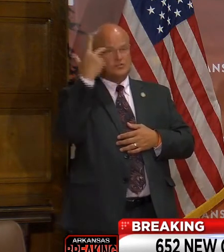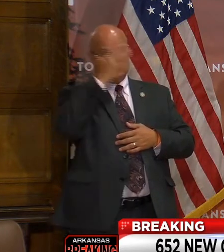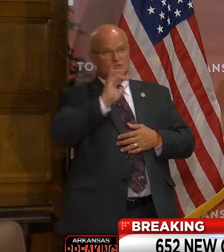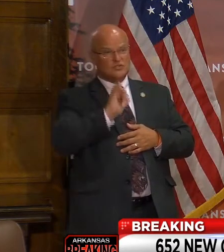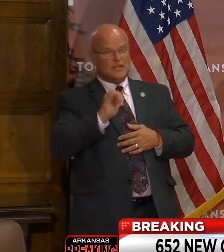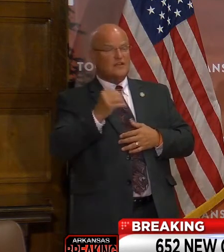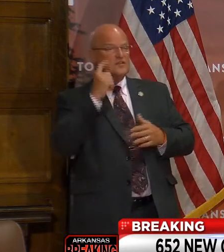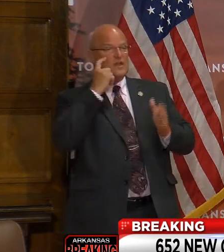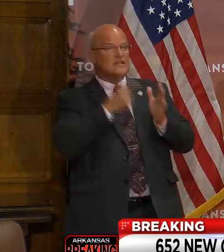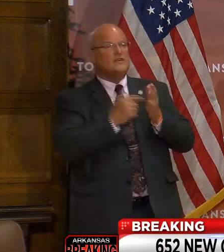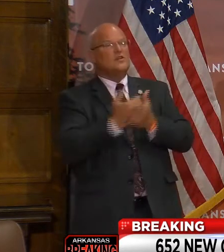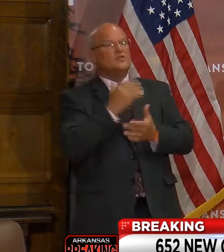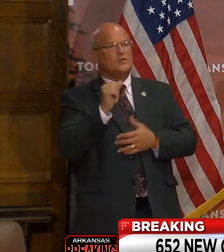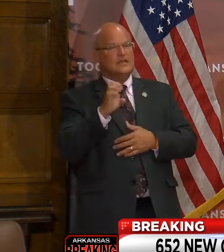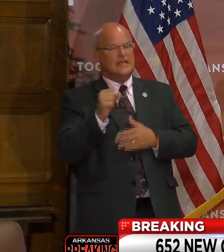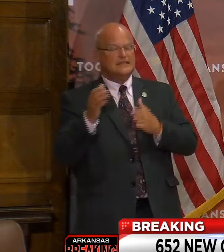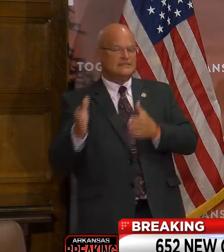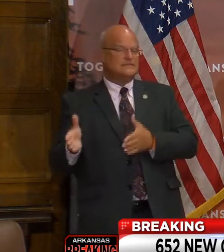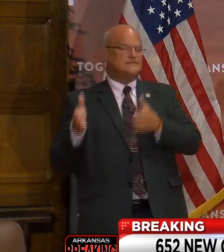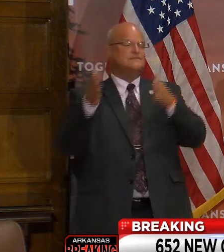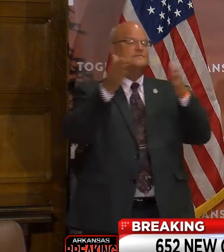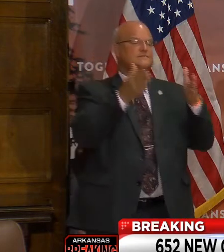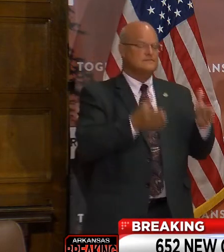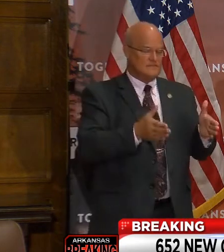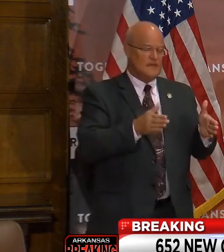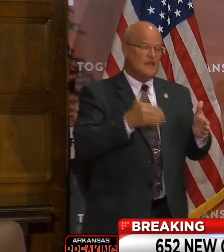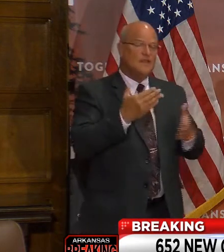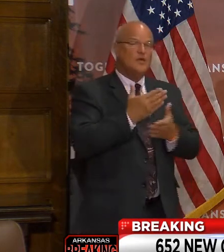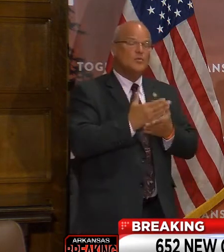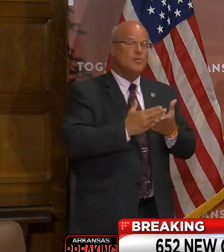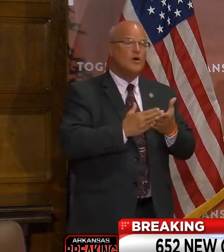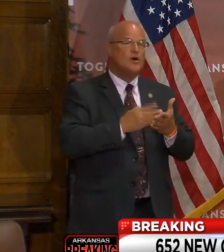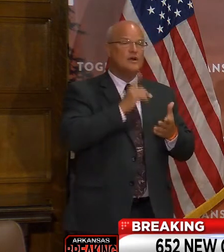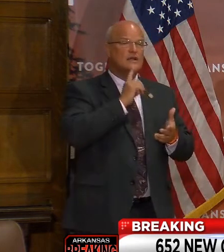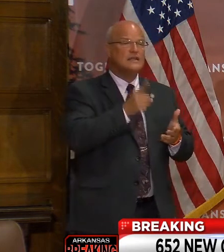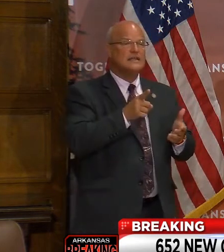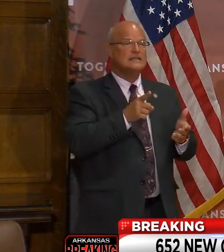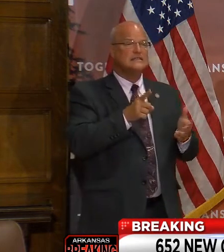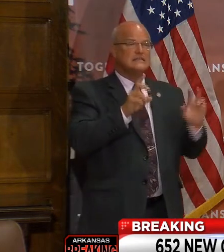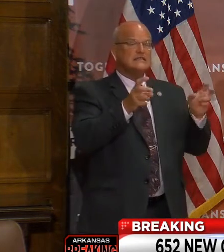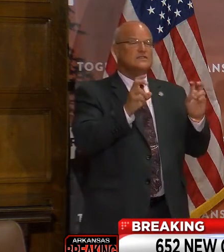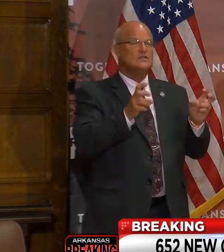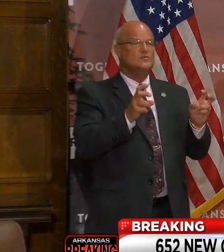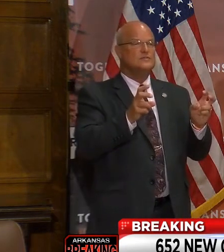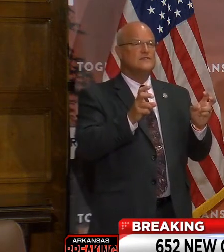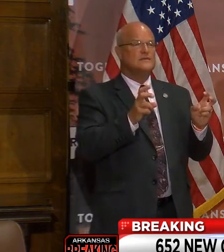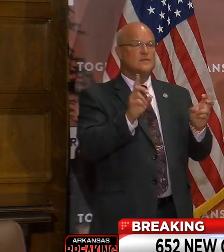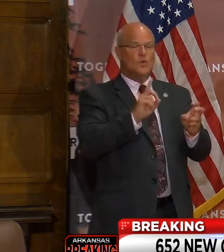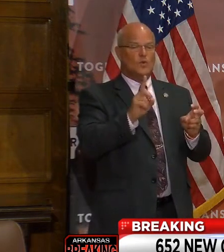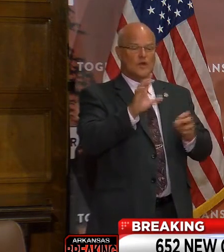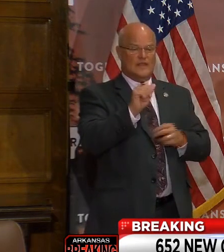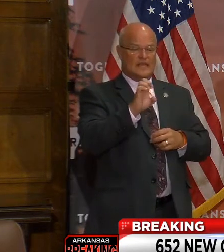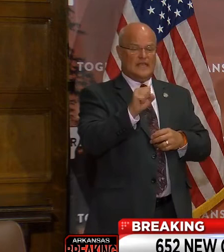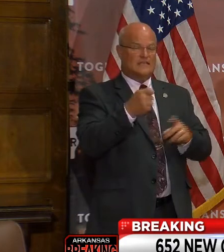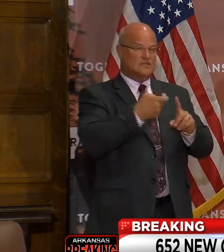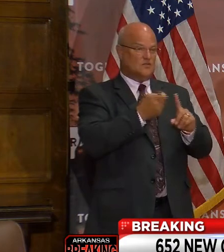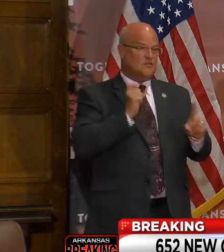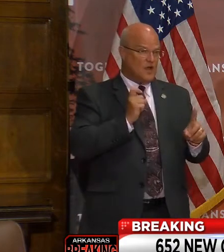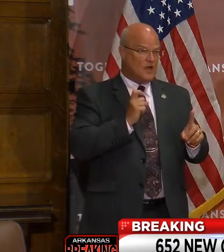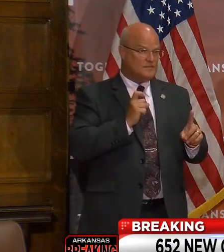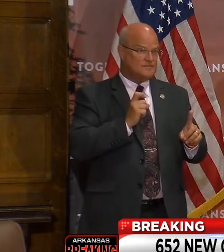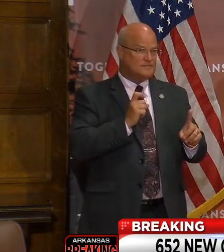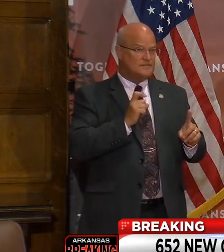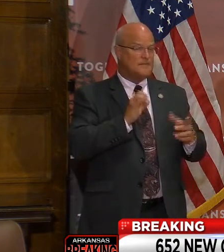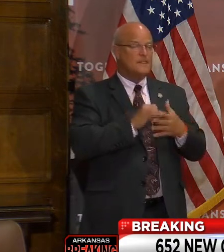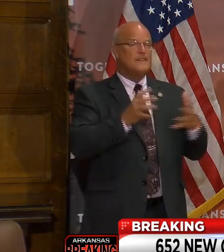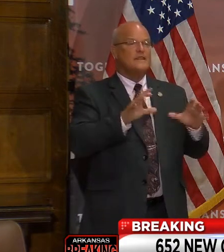cases. And then, you know, the other part of it, you know, in terms of where those cases are coming from,